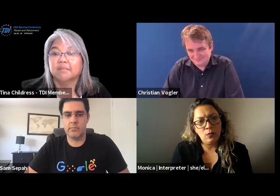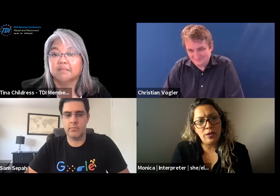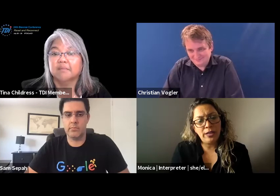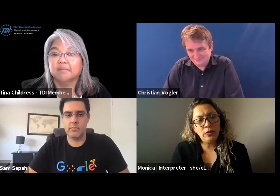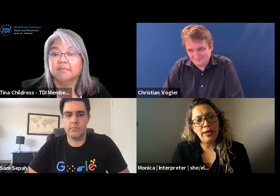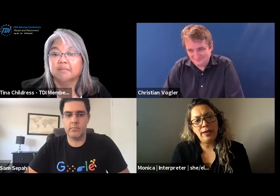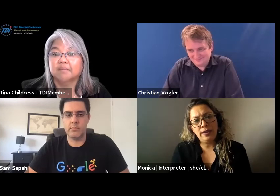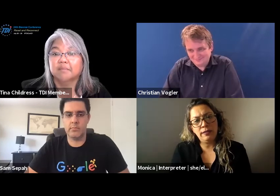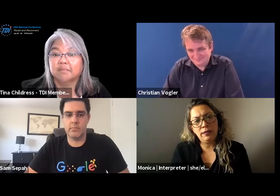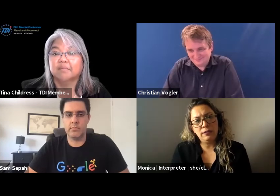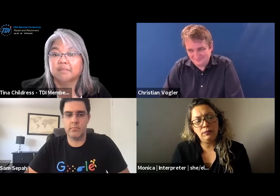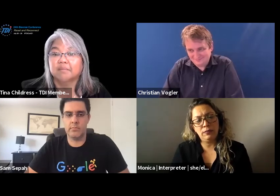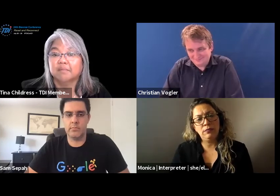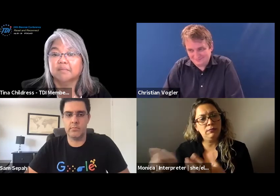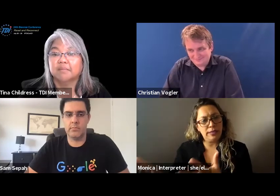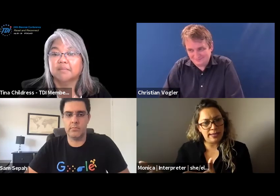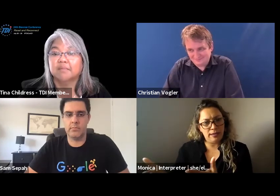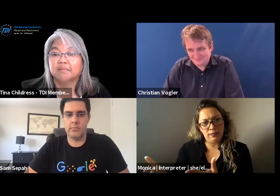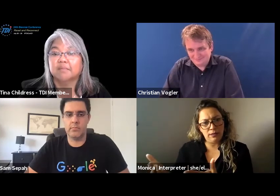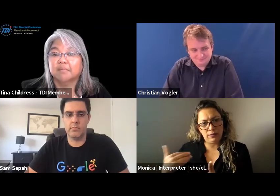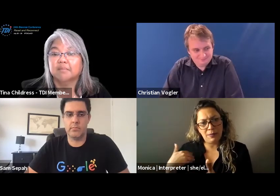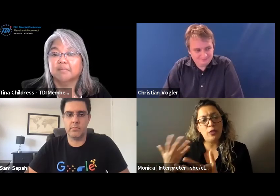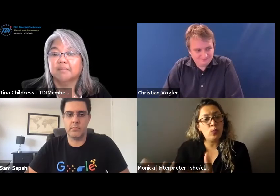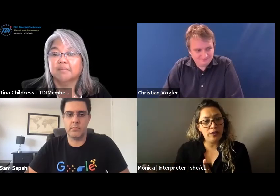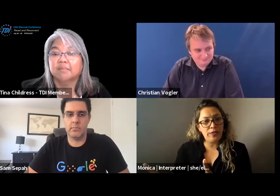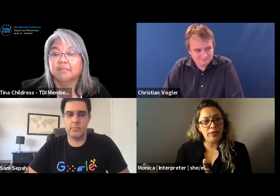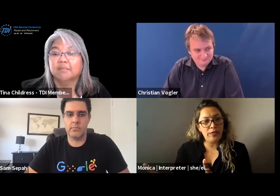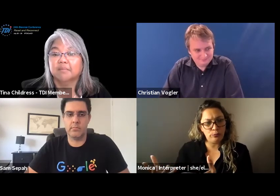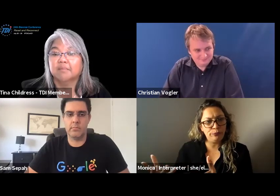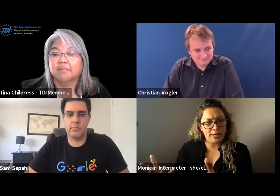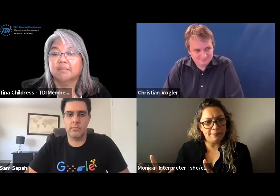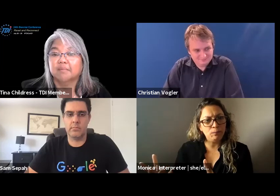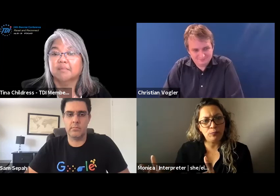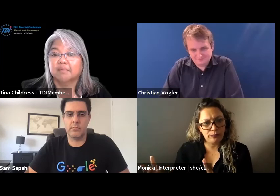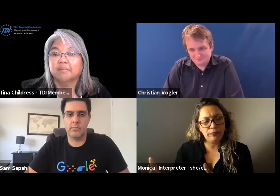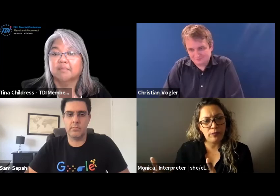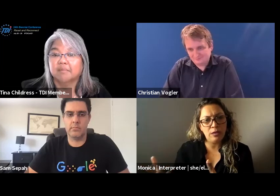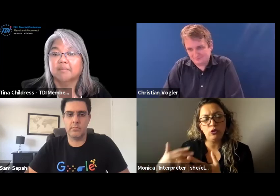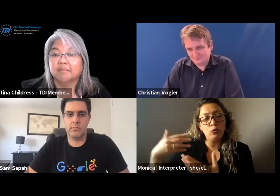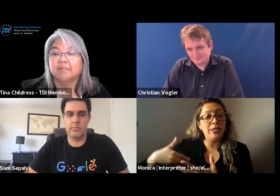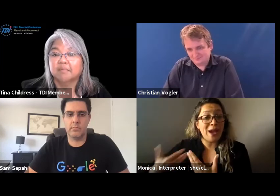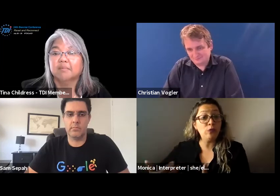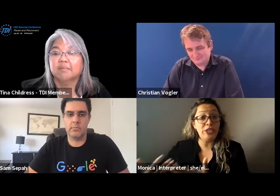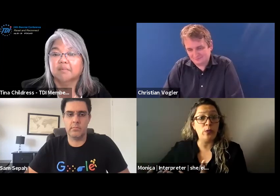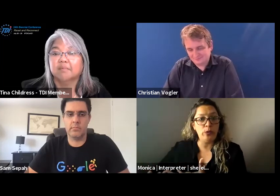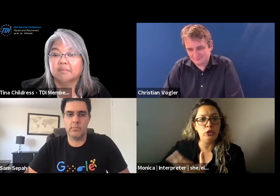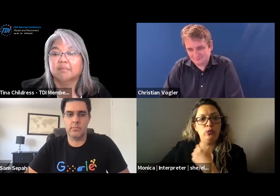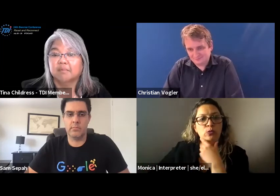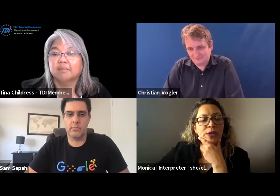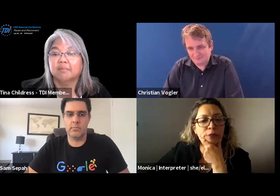when I look at, let's say, in the work that I do, right? And when the outreach that we do, we have a